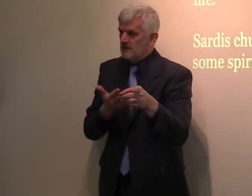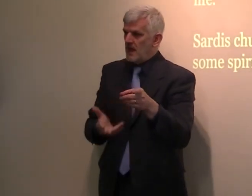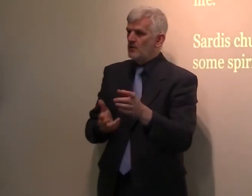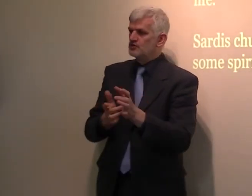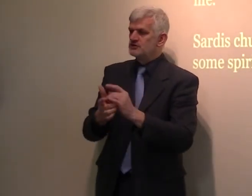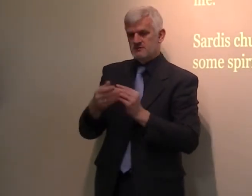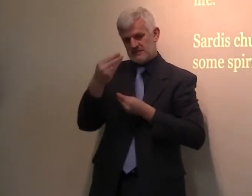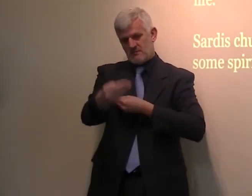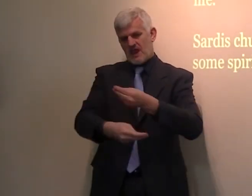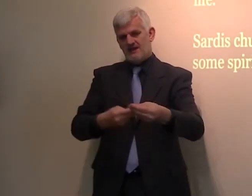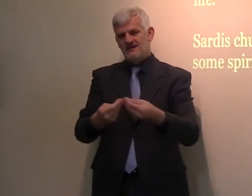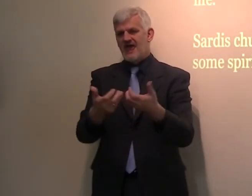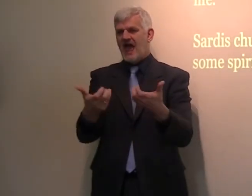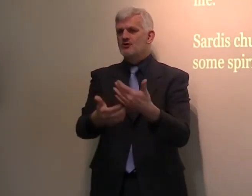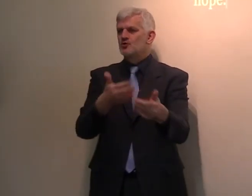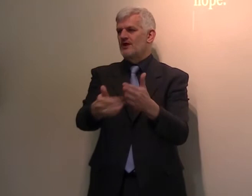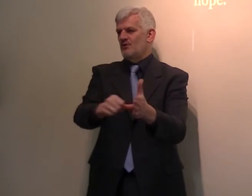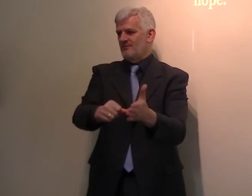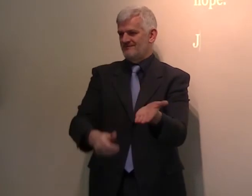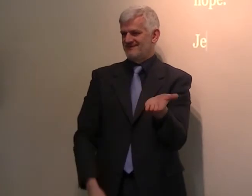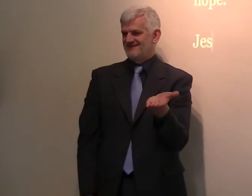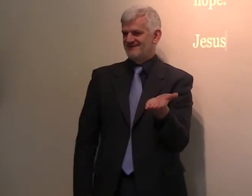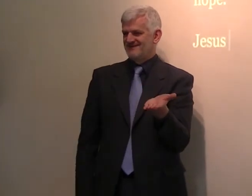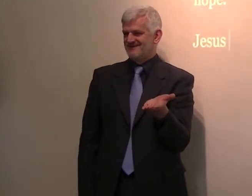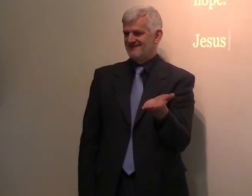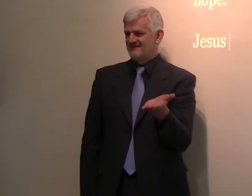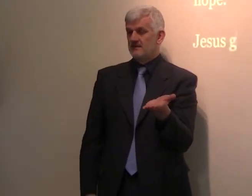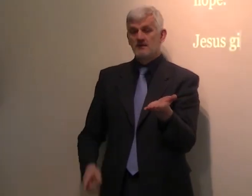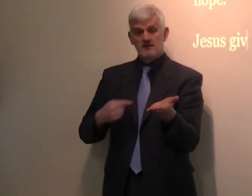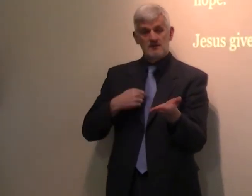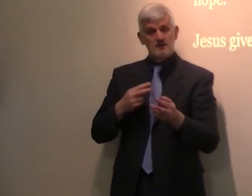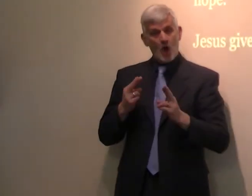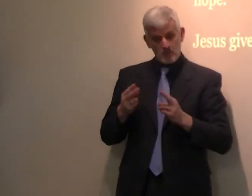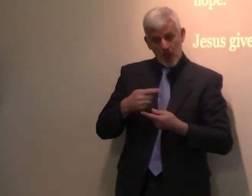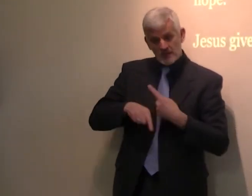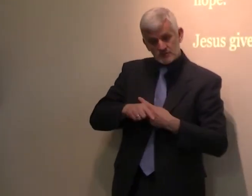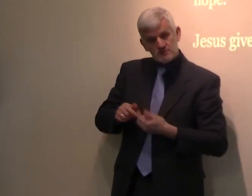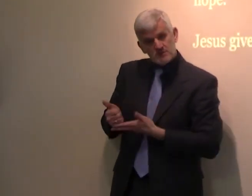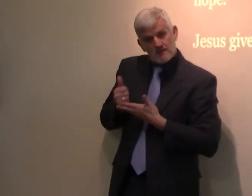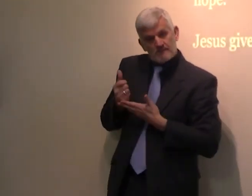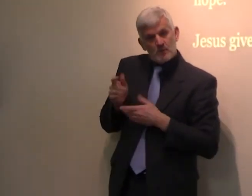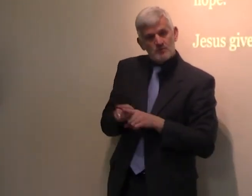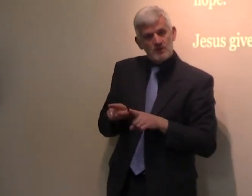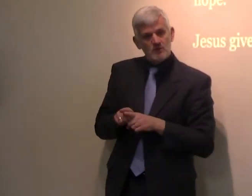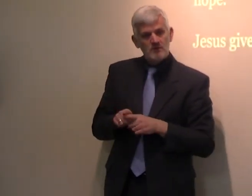solution to the church of Sardis. And I hope this can be applicable to us. There are five commands